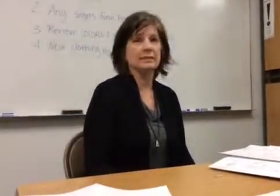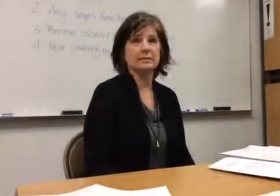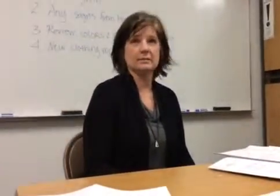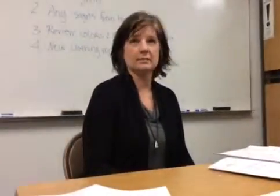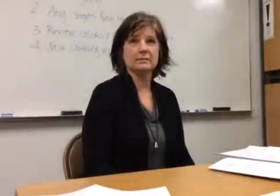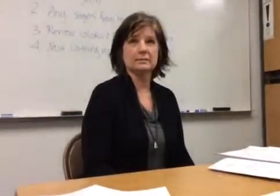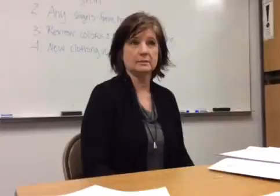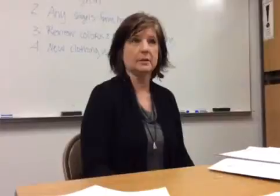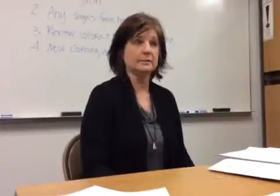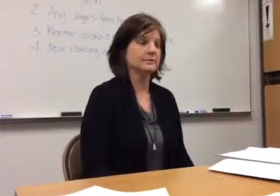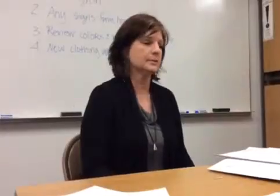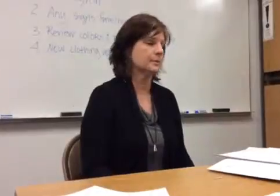70s. Okay,